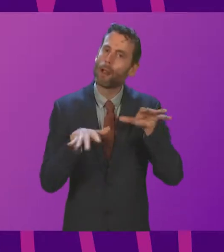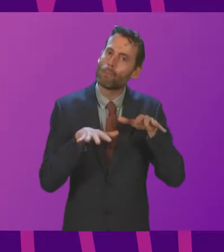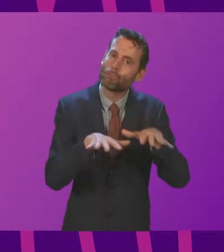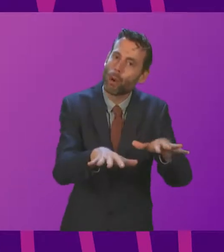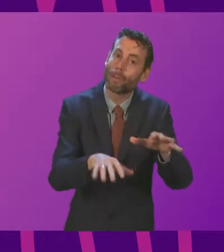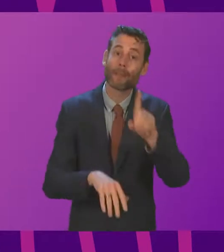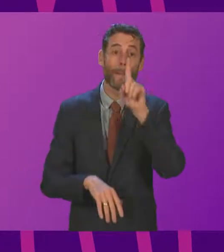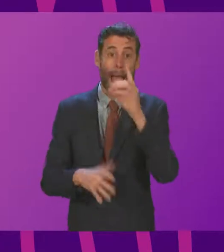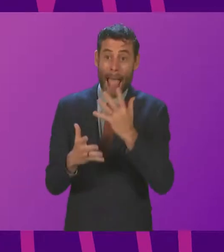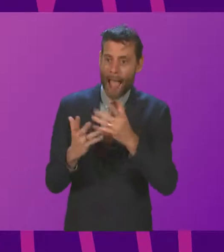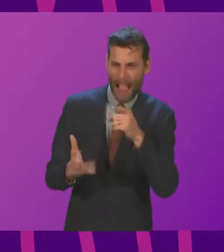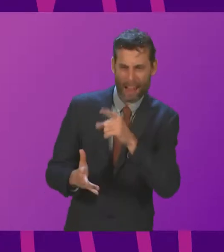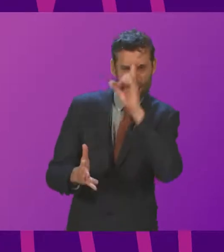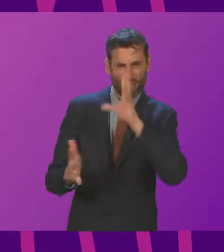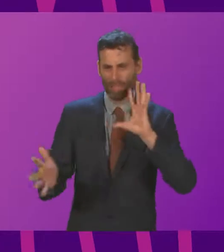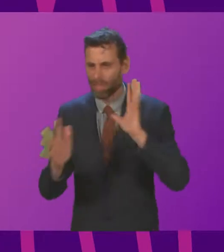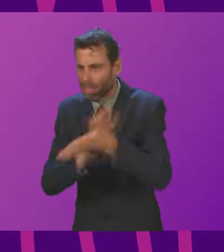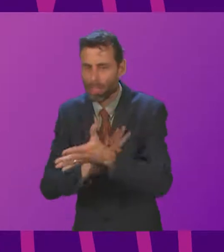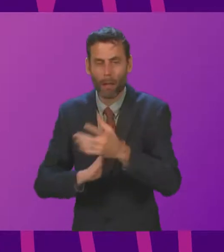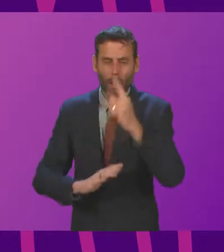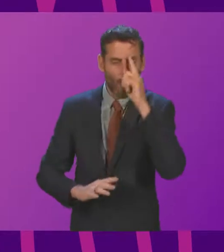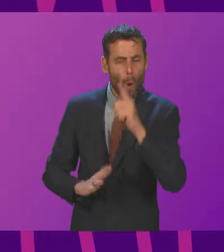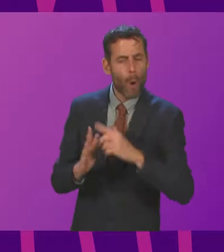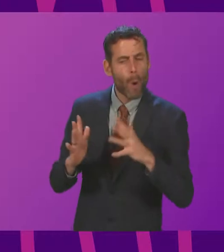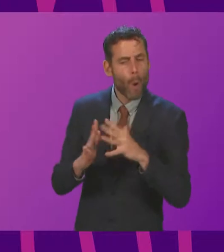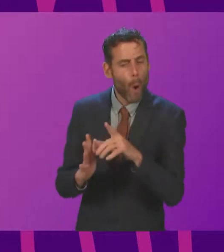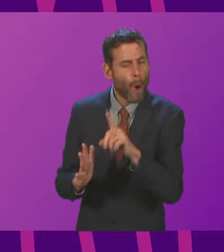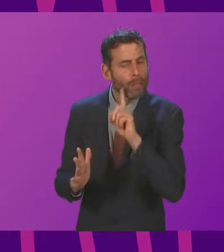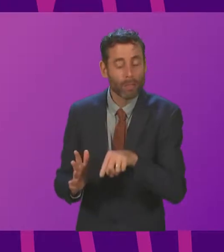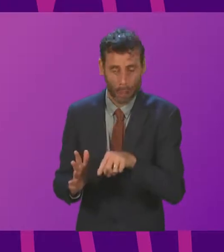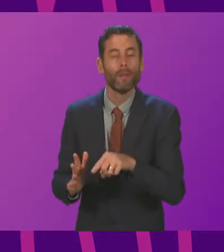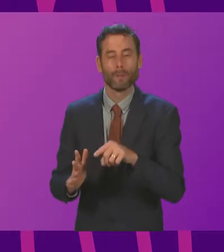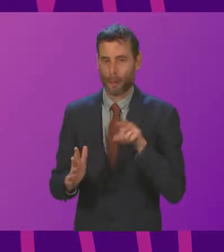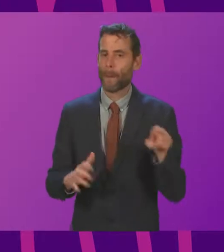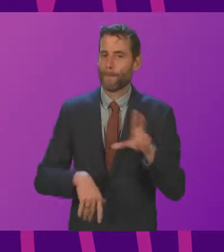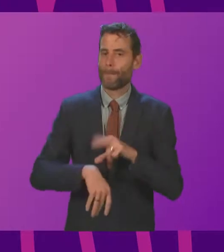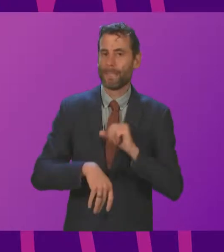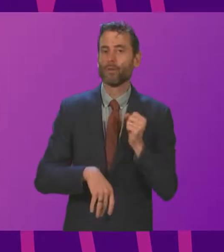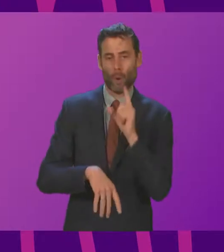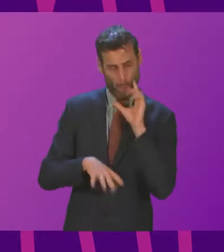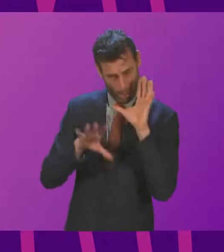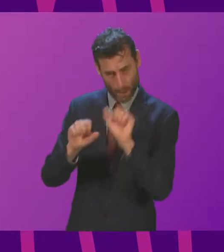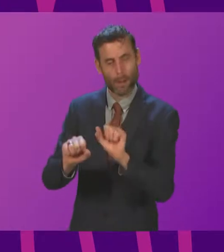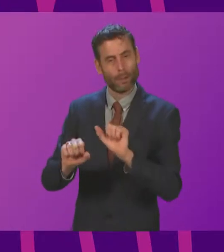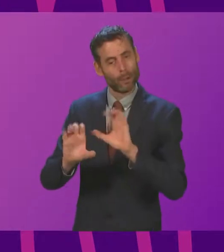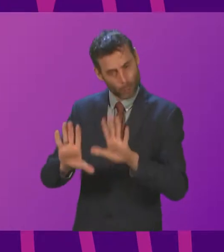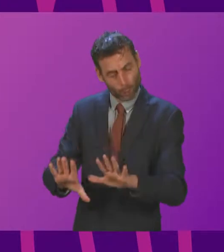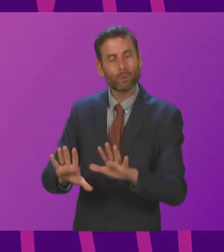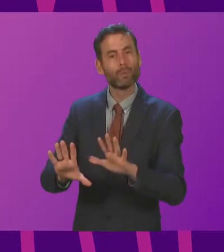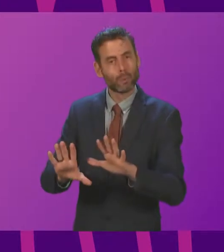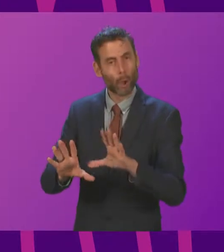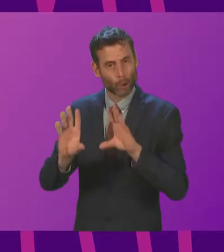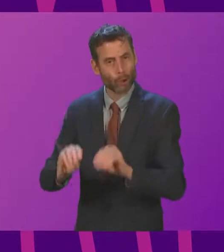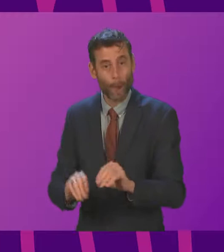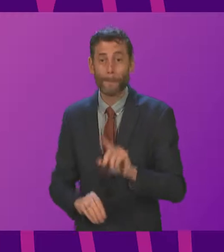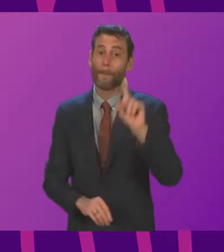will respond to any protest that seek to break the law and, of course, disrupt people beyond what would be considered reasonable. People do